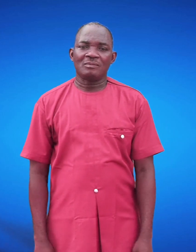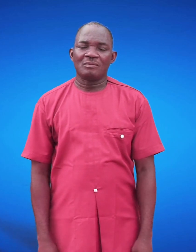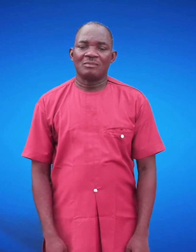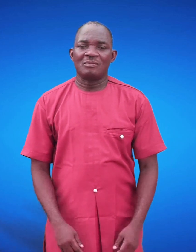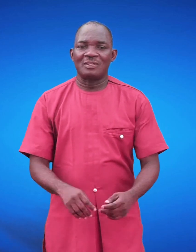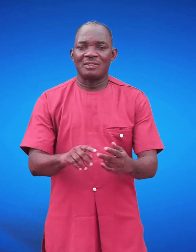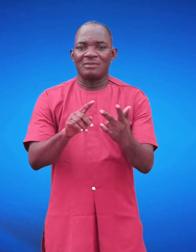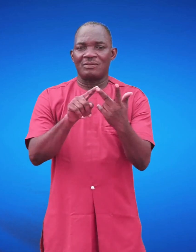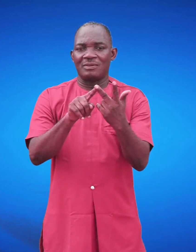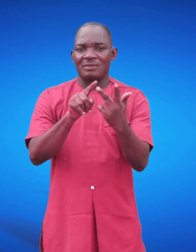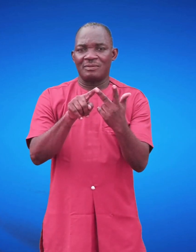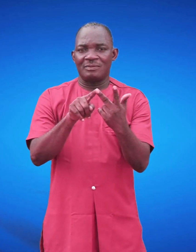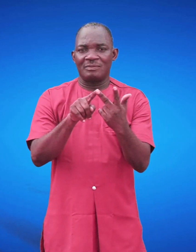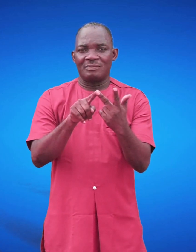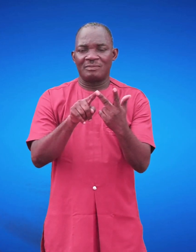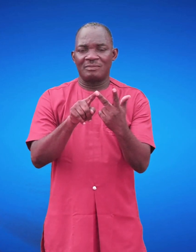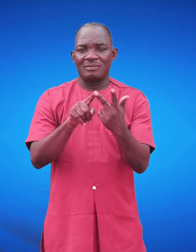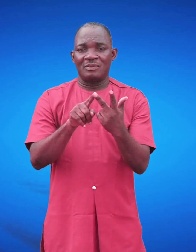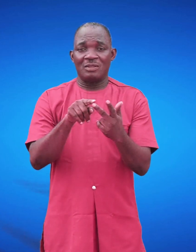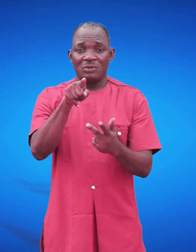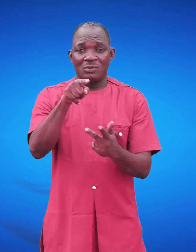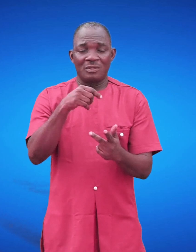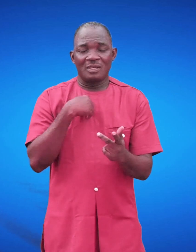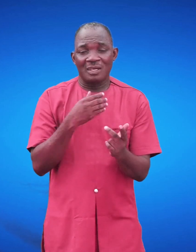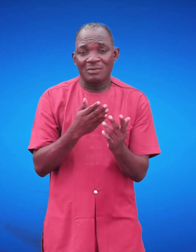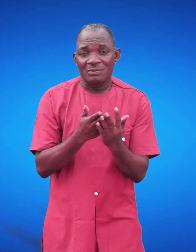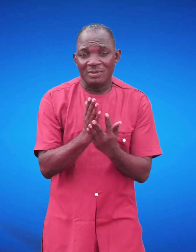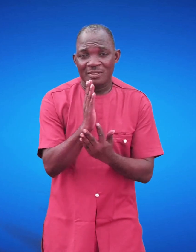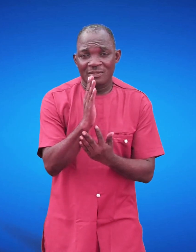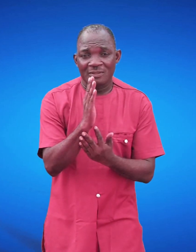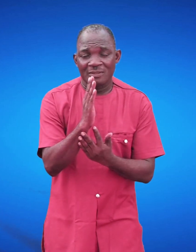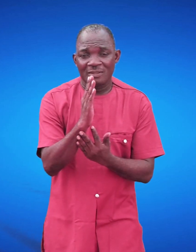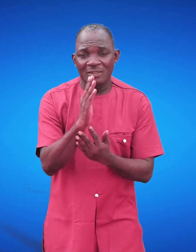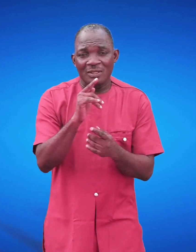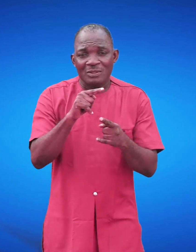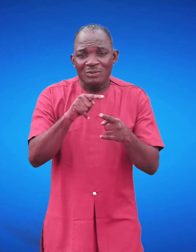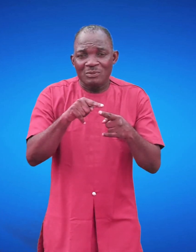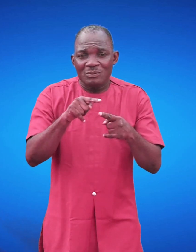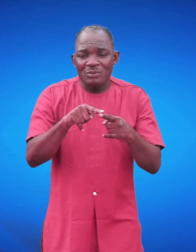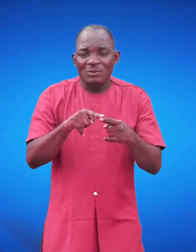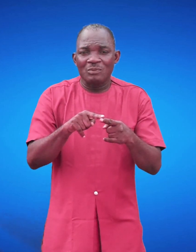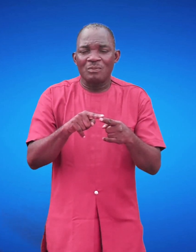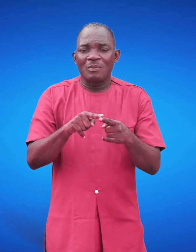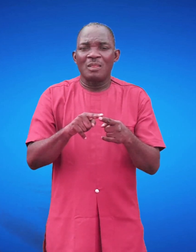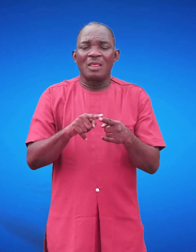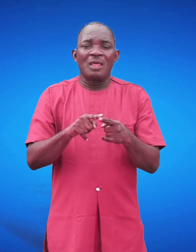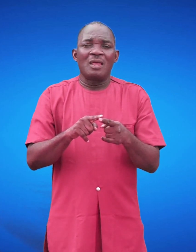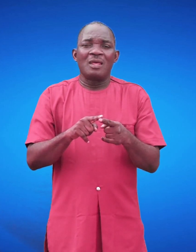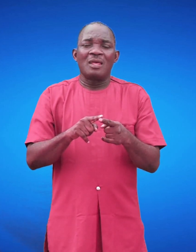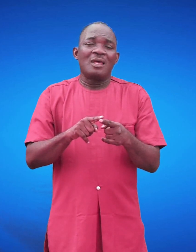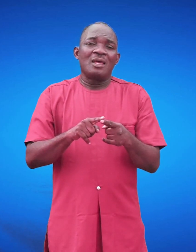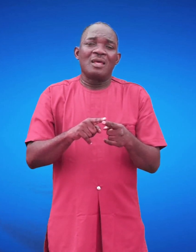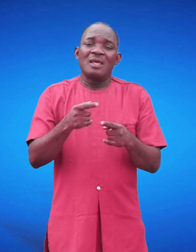3. You have the right to anonymously